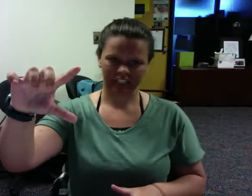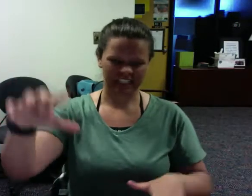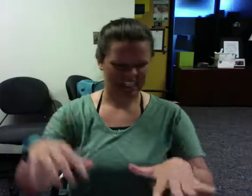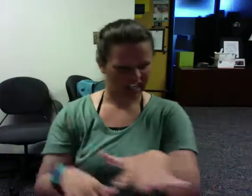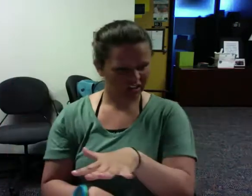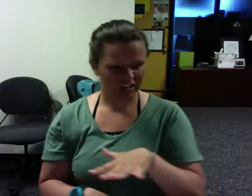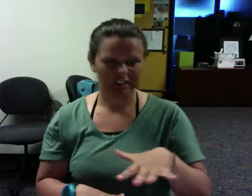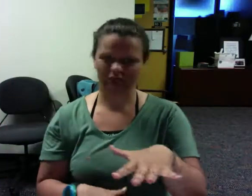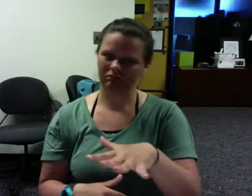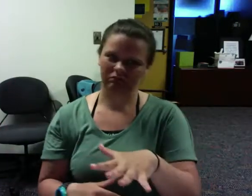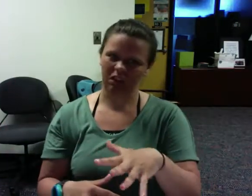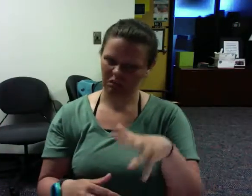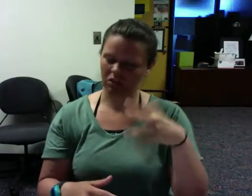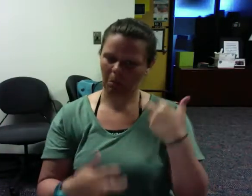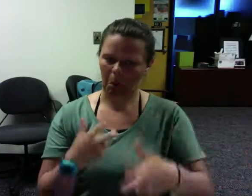them.